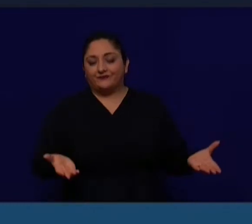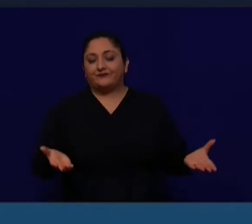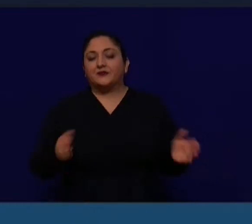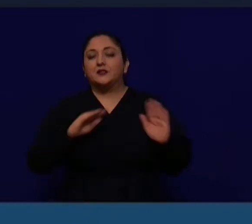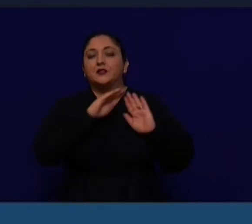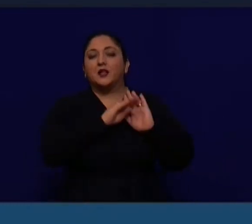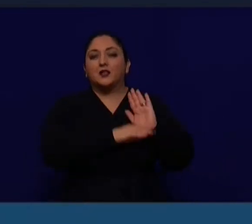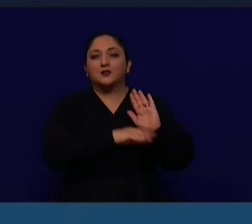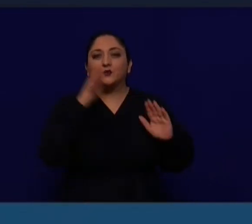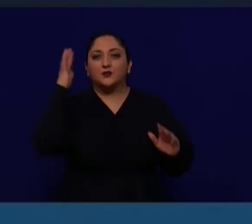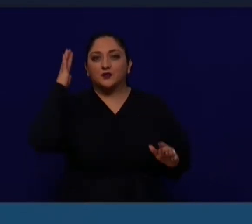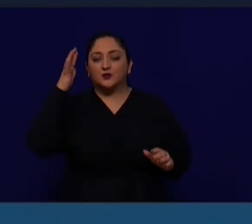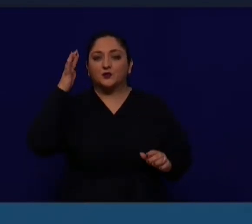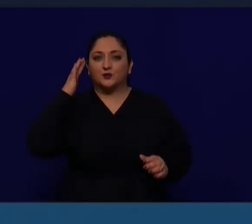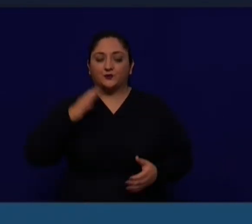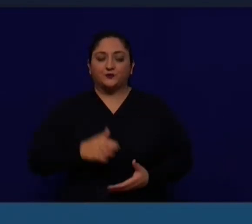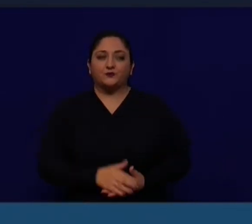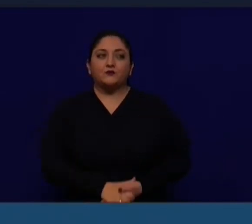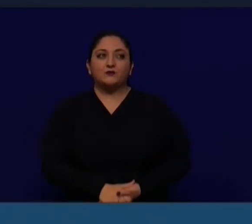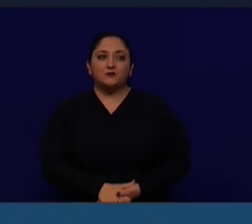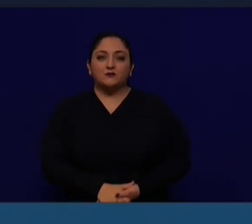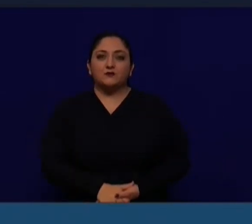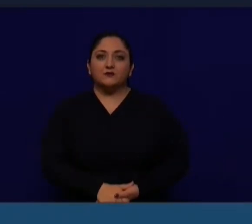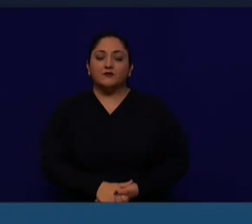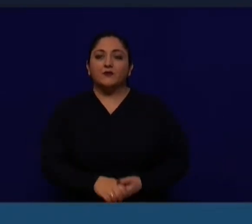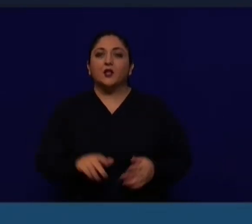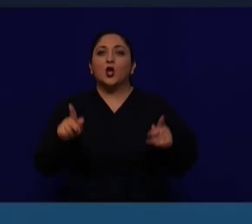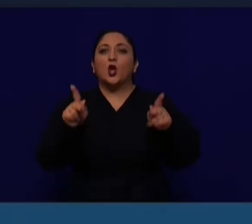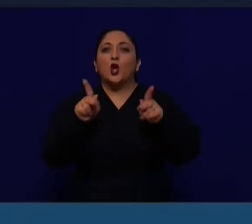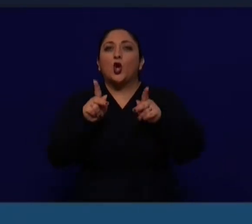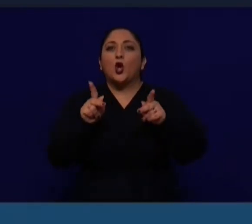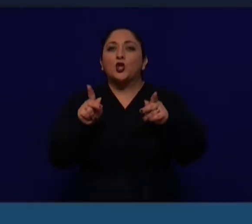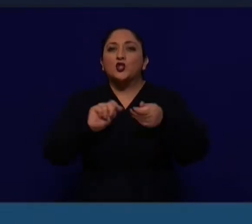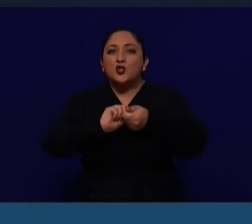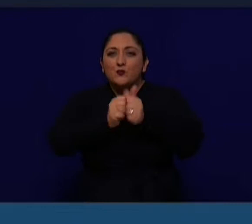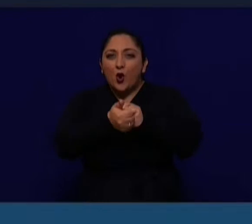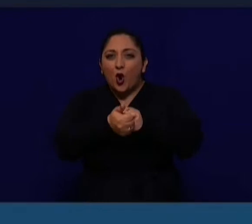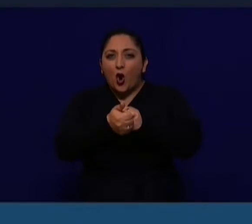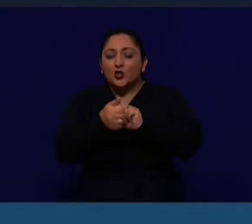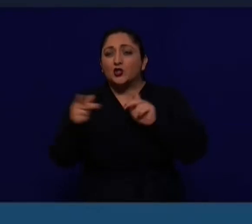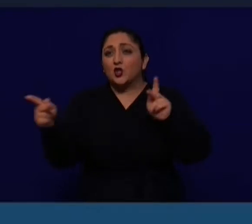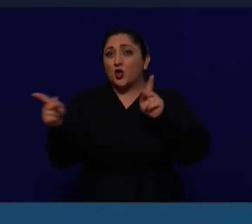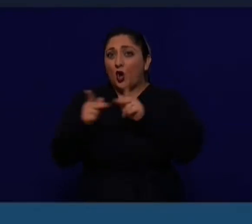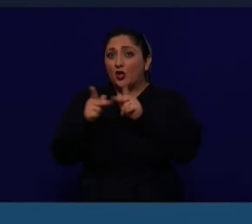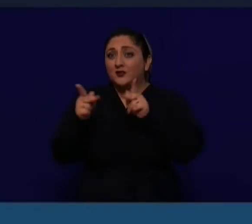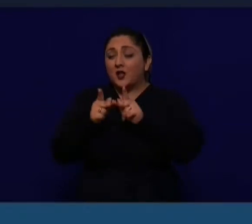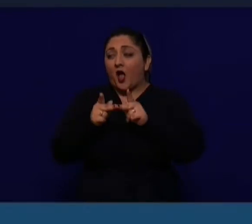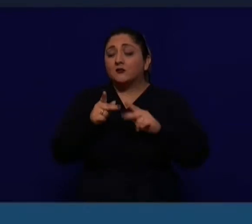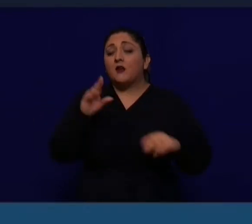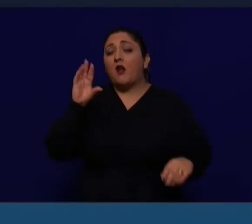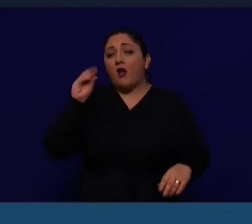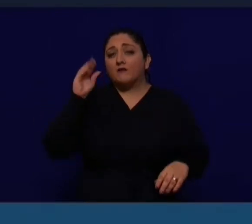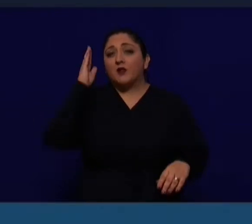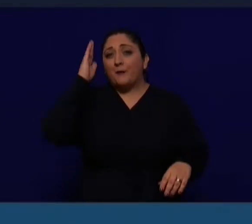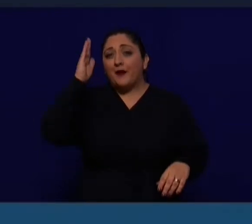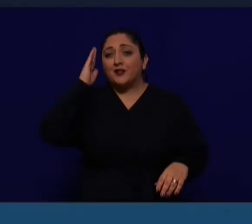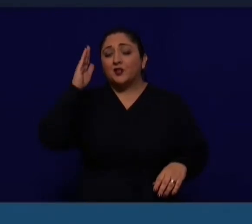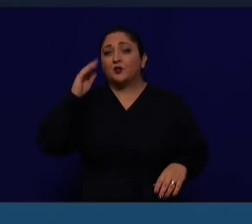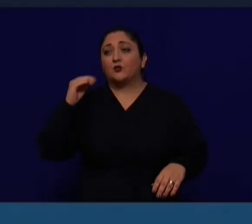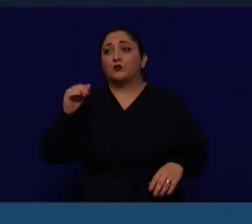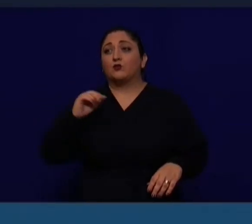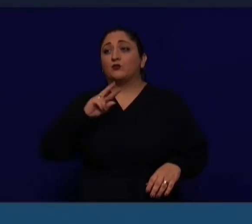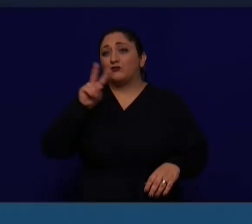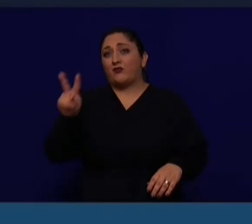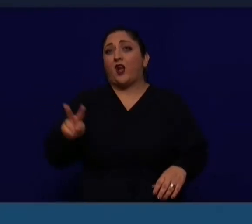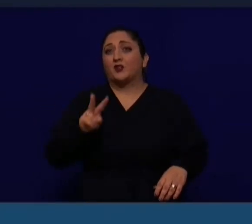magħhom. Allura din hija miżura. Contact sport huwa riskjus għal COVID għaliex nafu li int meta għandek persuni qrib ta'